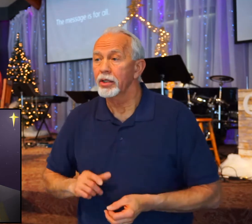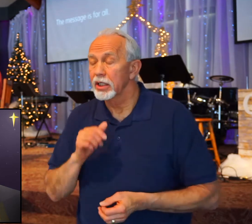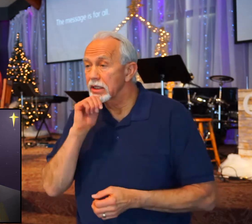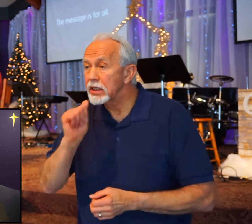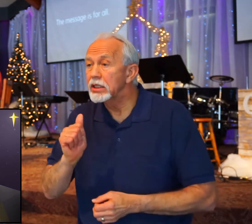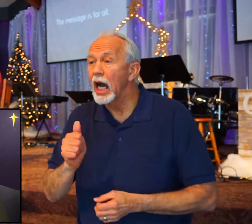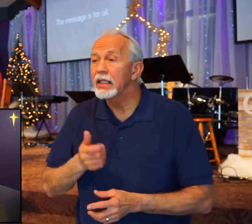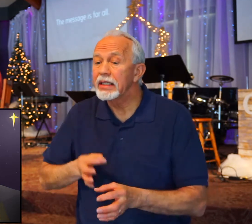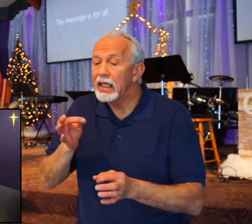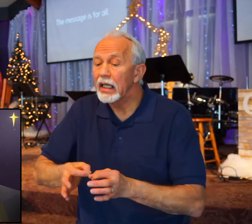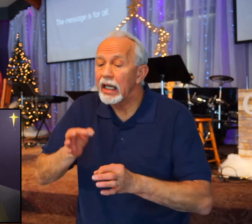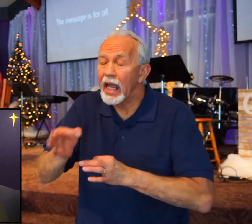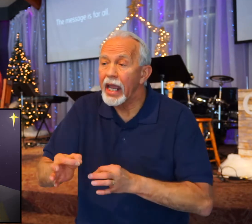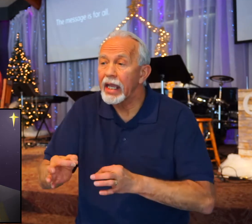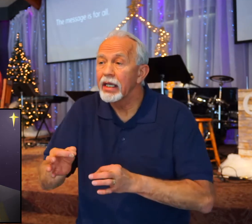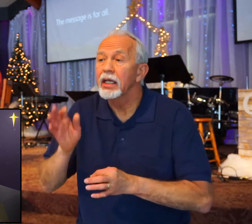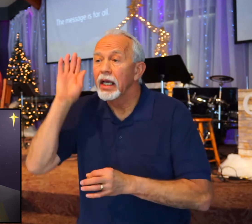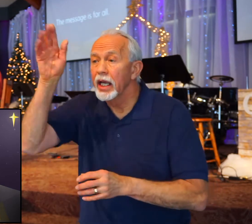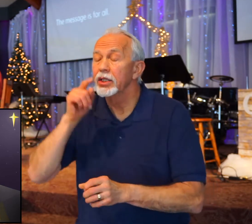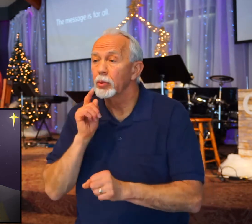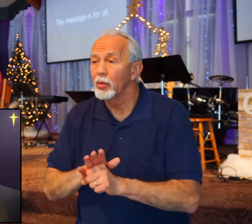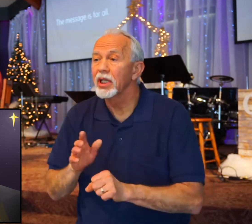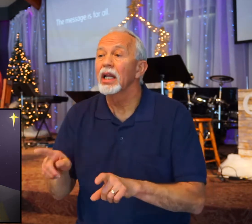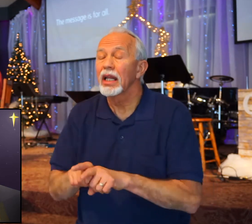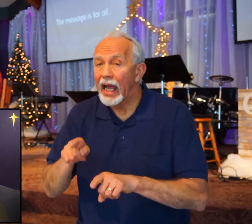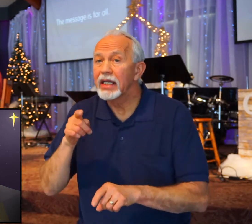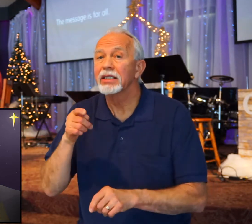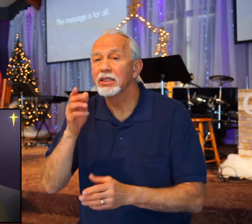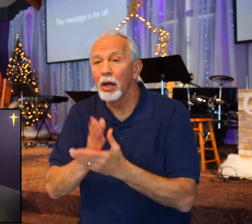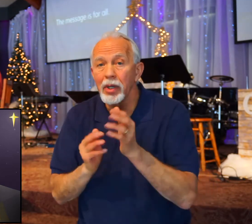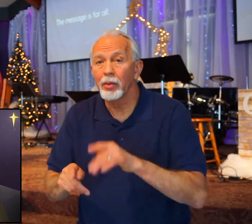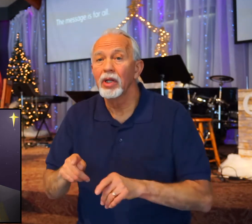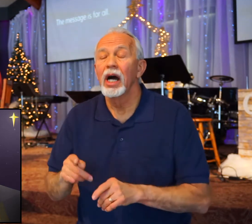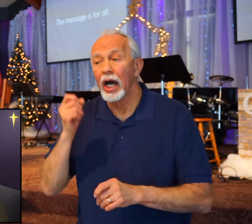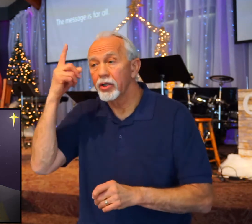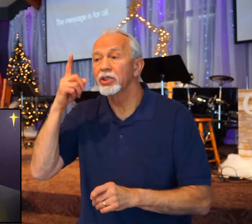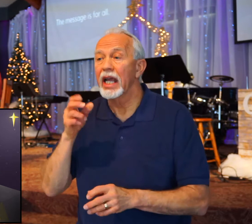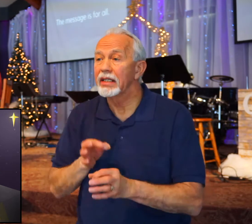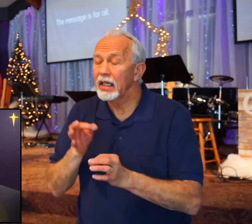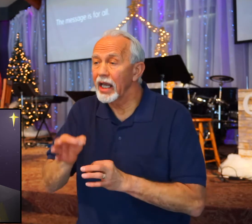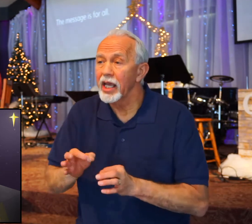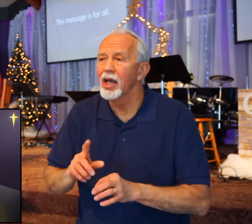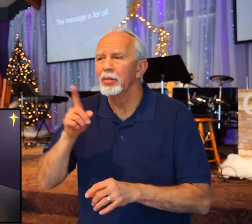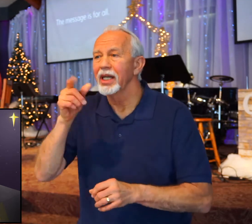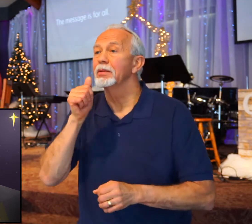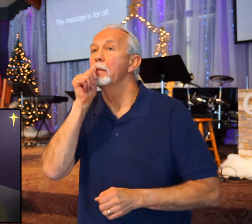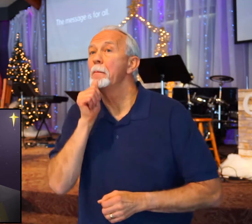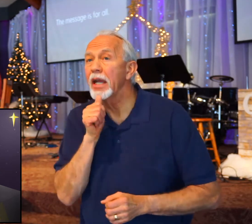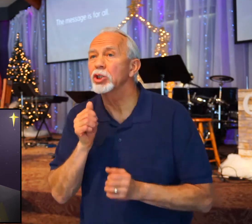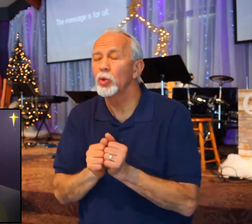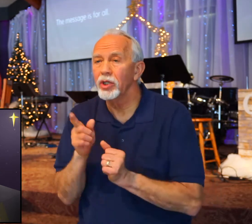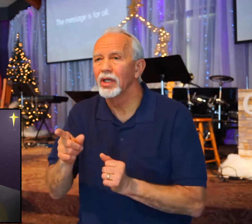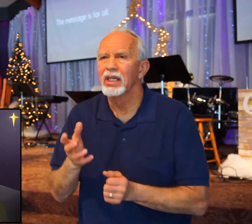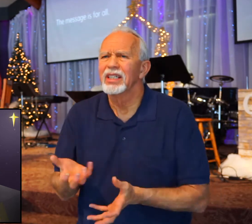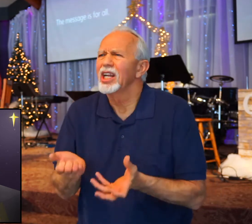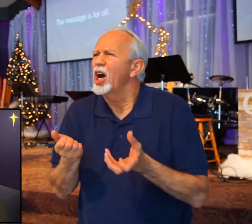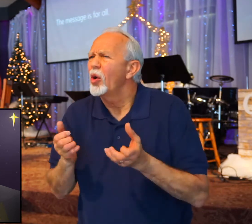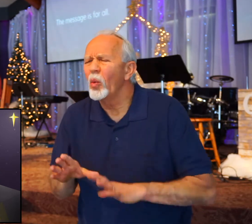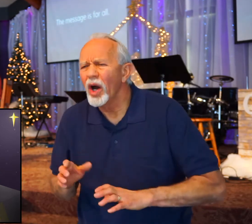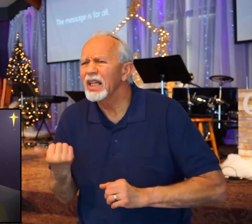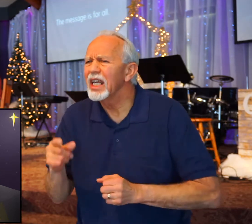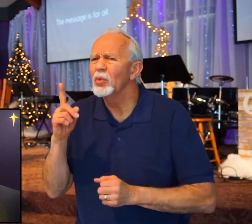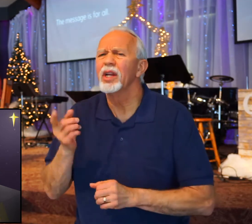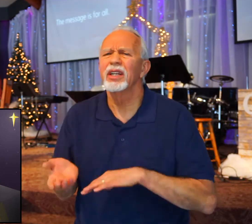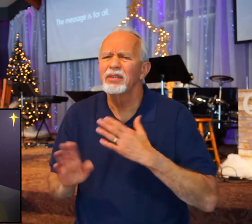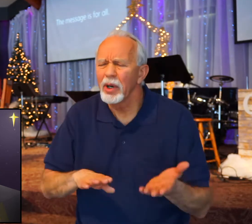not delay His promise, as some understand delay, but is patient with you, not wanting any to